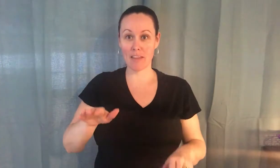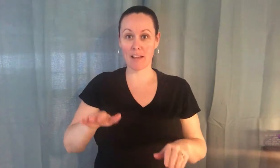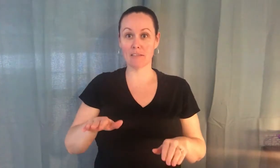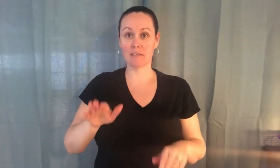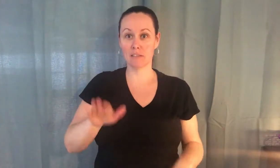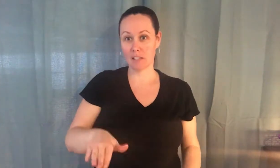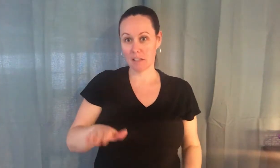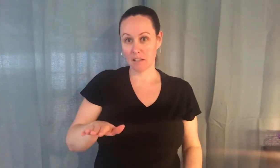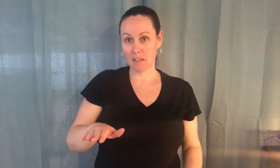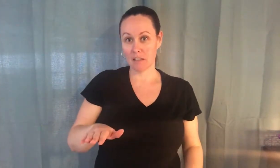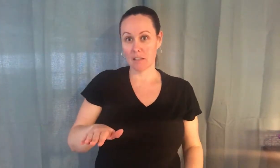then,